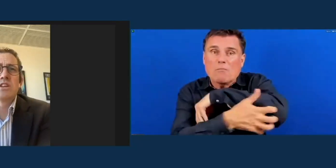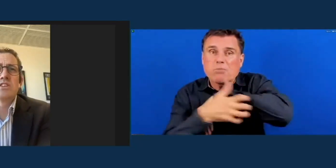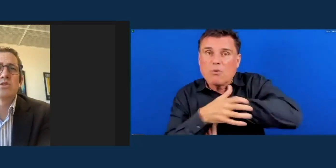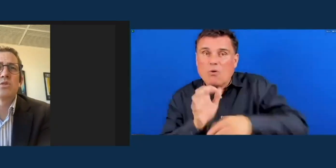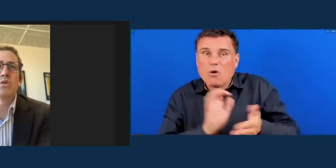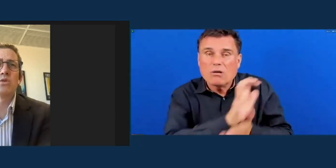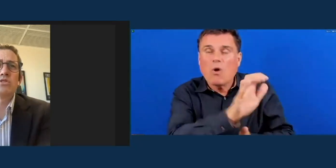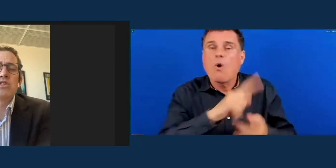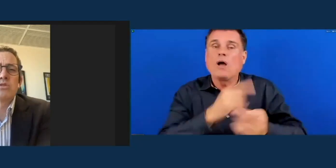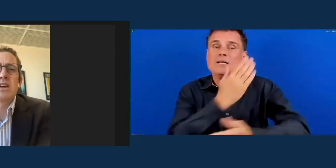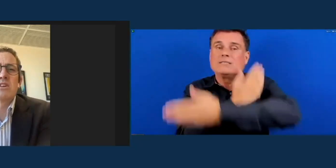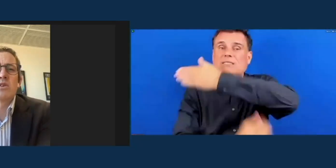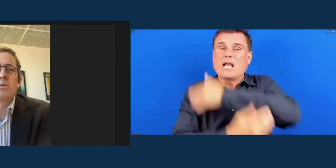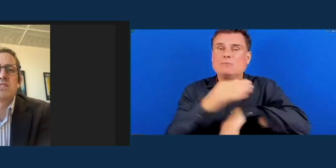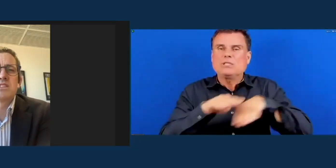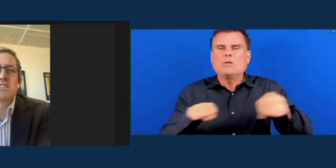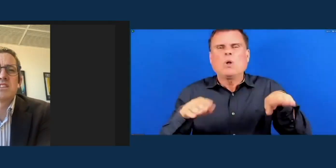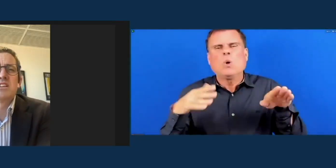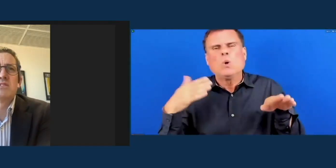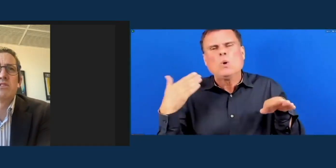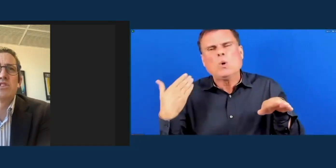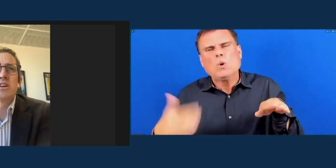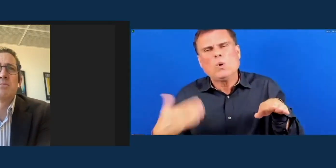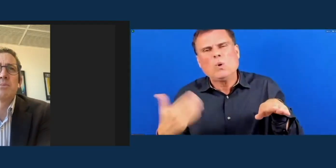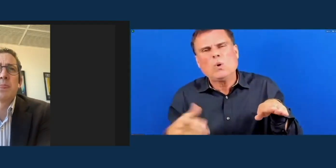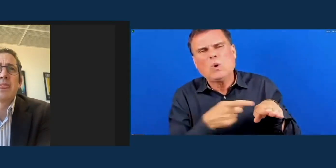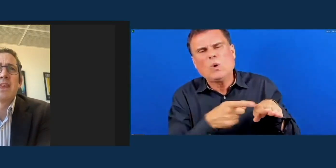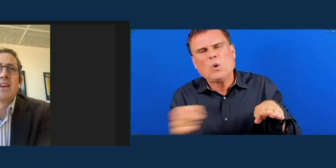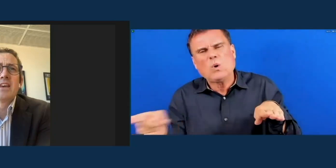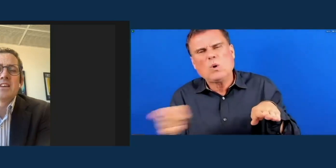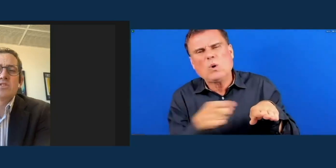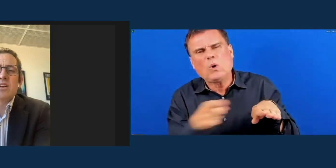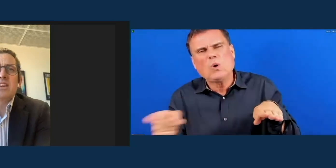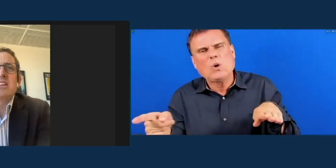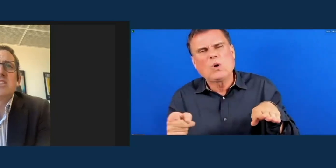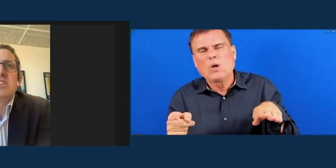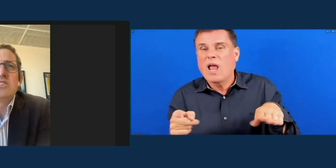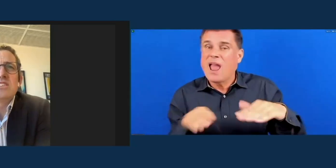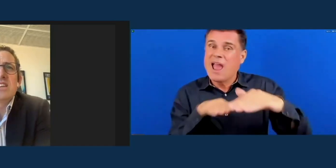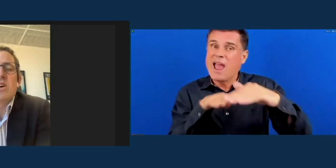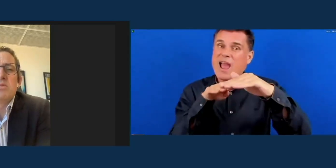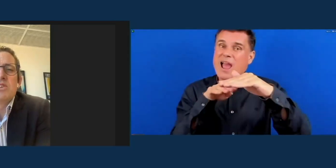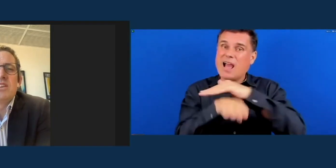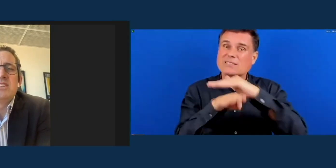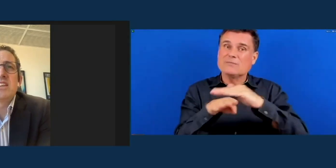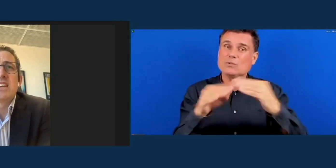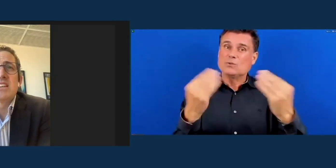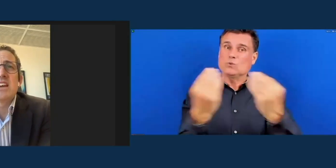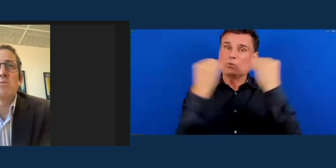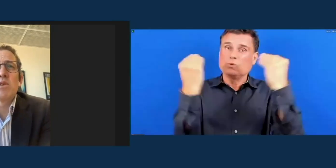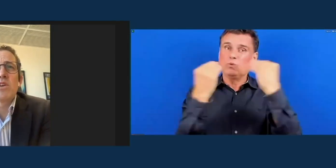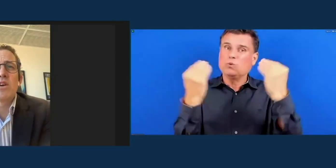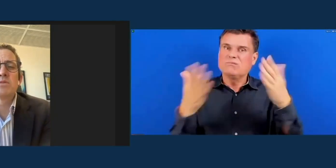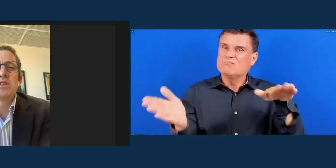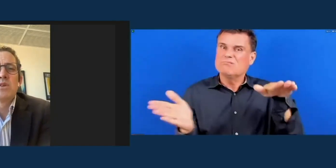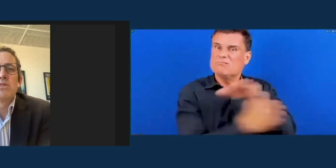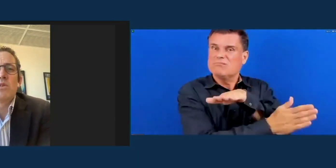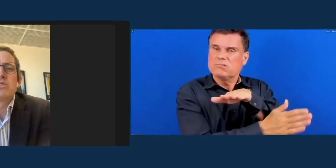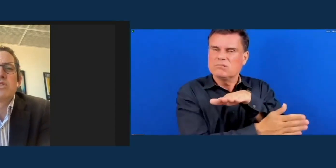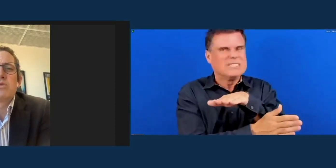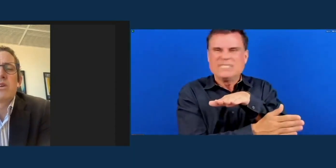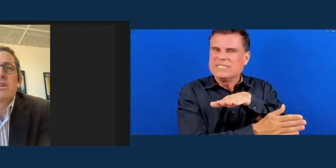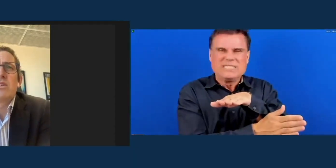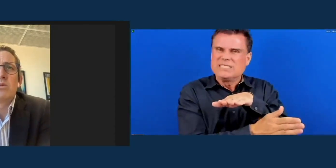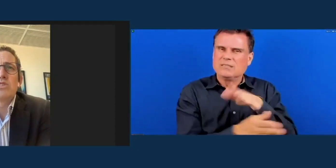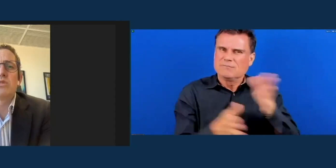essential to ensure all children are equipped to succeed in the future. Australia continues to seek opportunities to connect our programs with